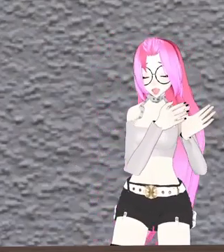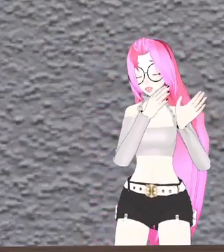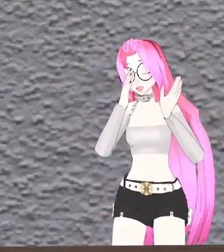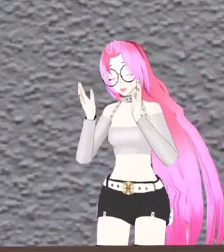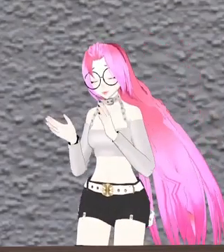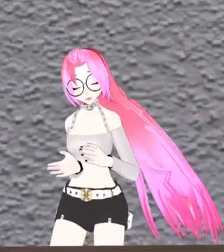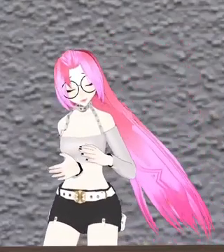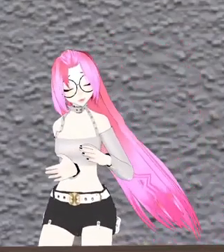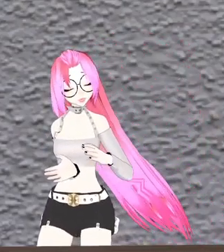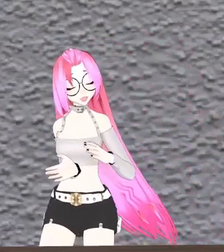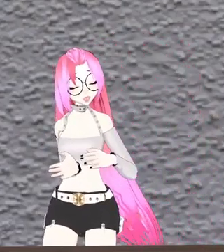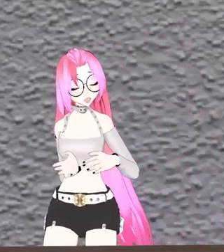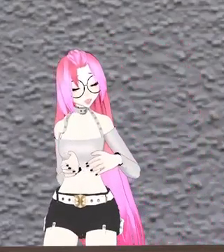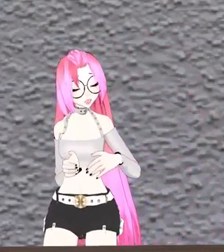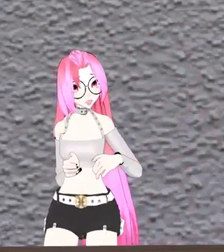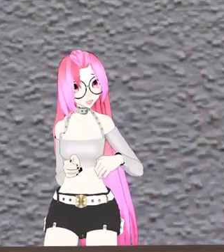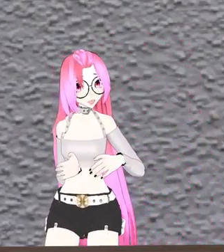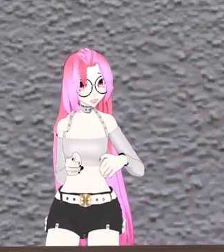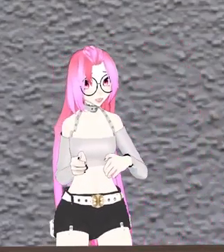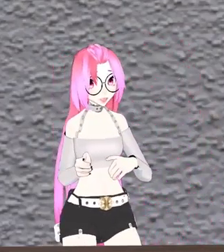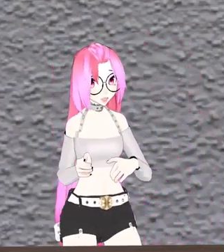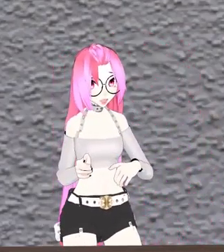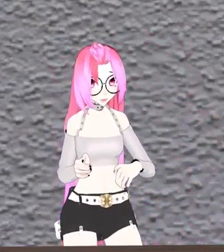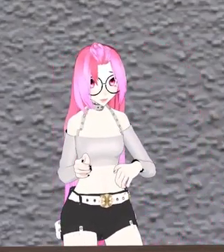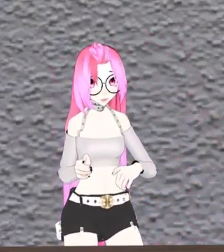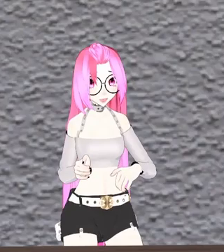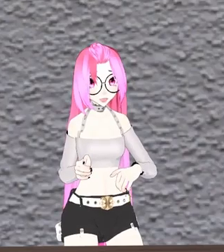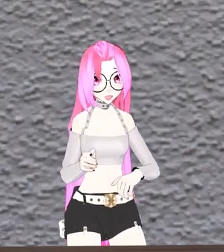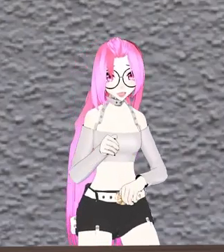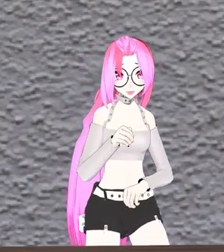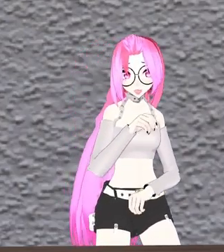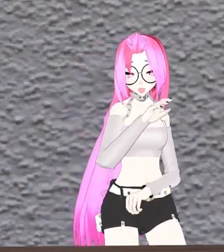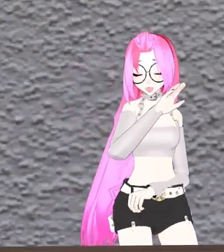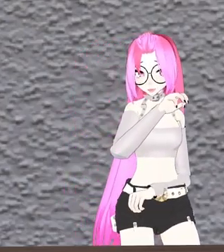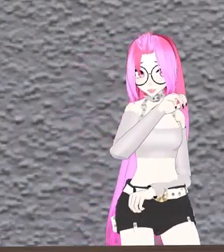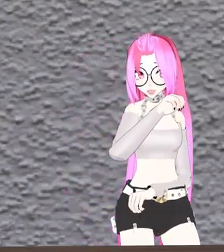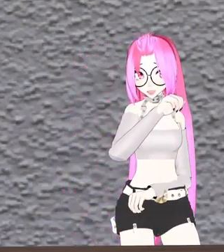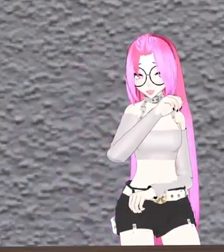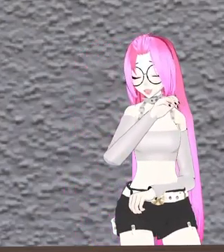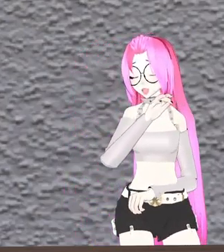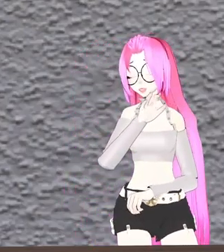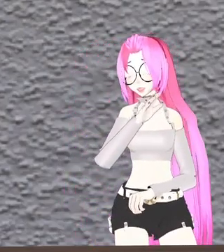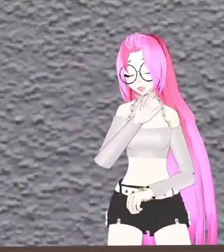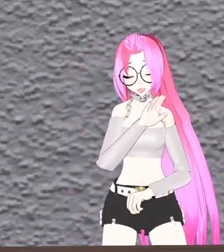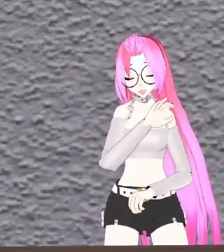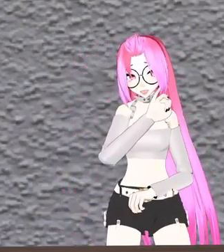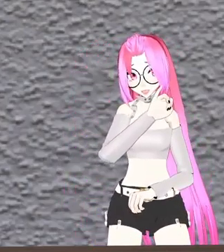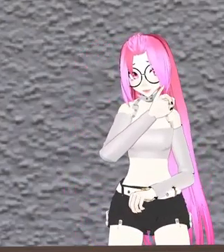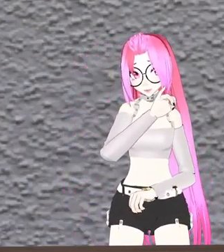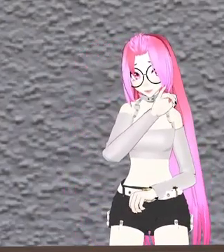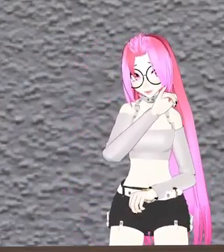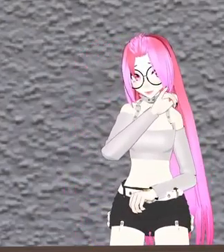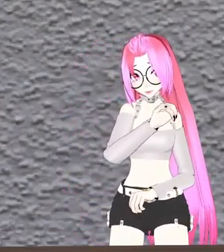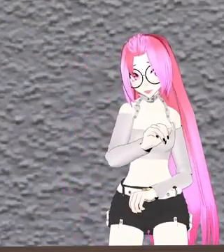body. So you could also use this if you're finger spelling. So if I'm finger spelling somebody's first name,